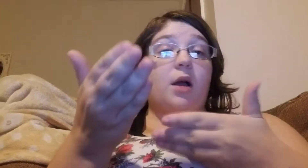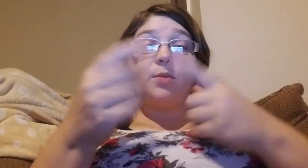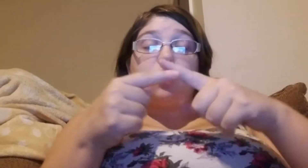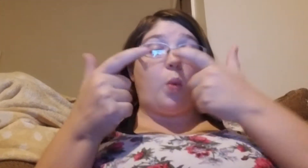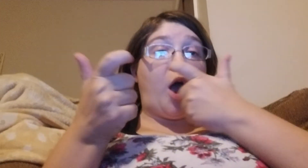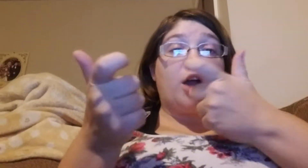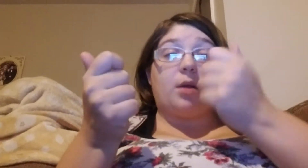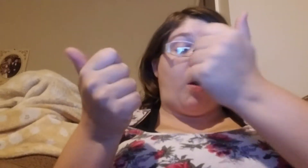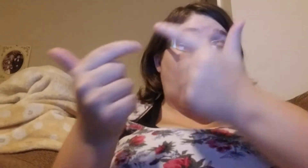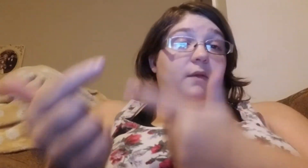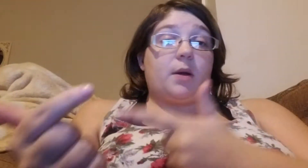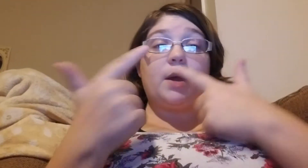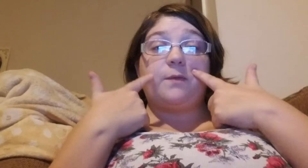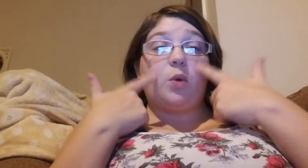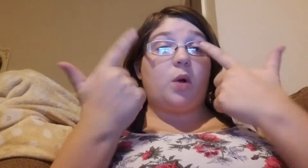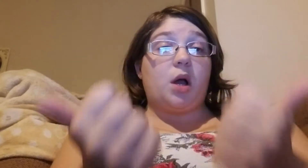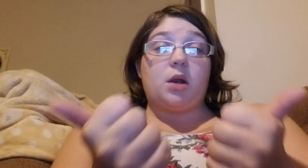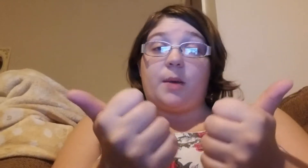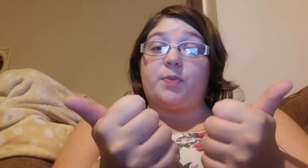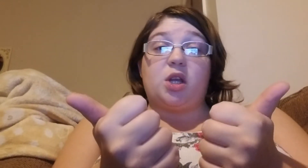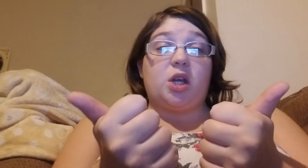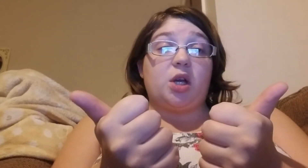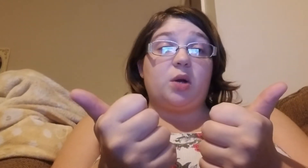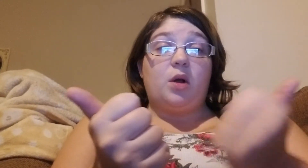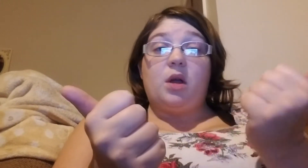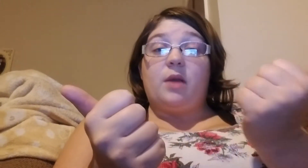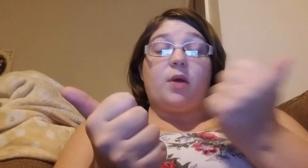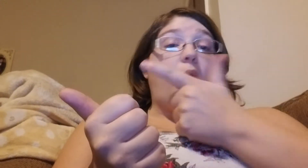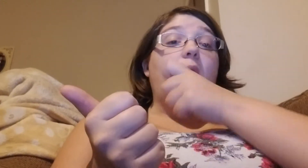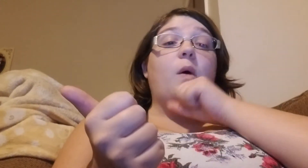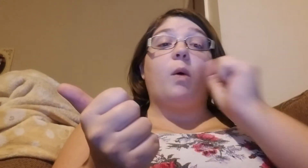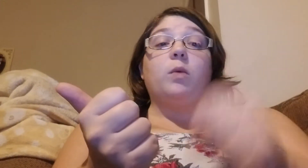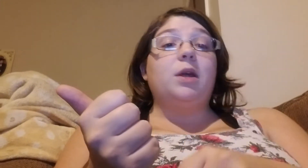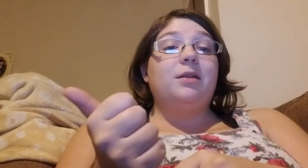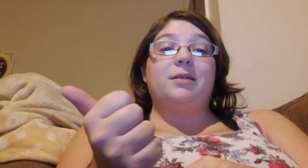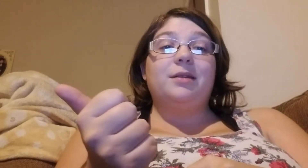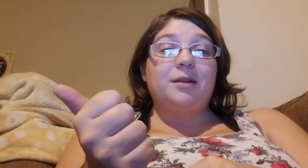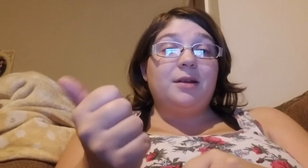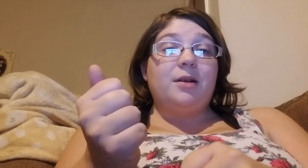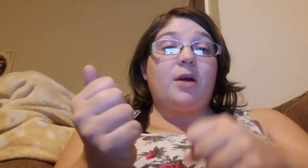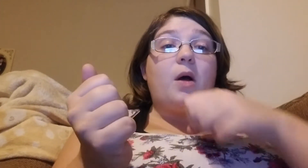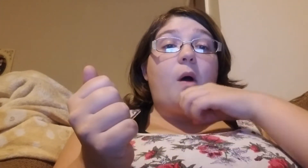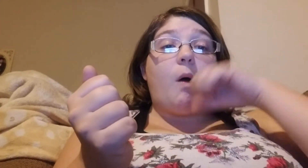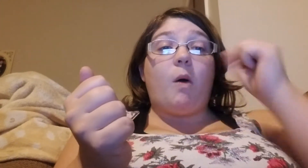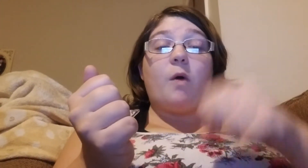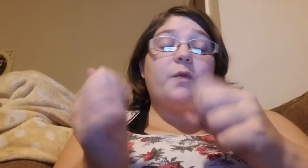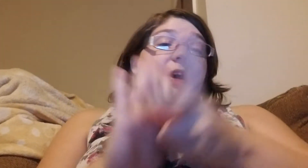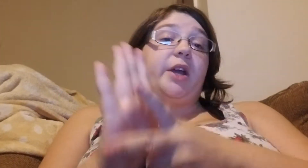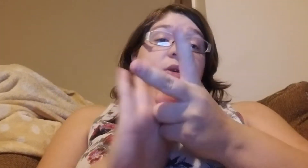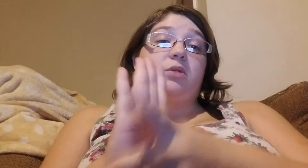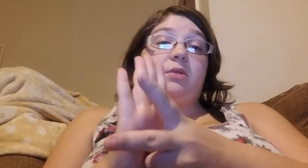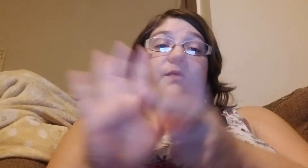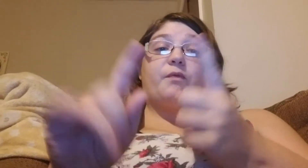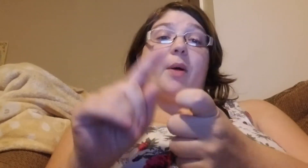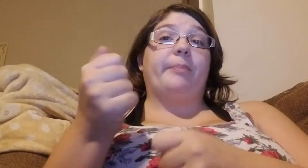to watch all of them if you want. Up to you. They're all old. Old videos from